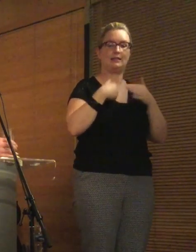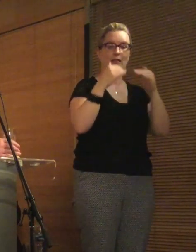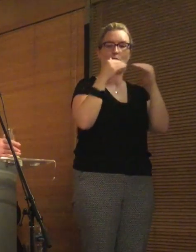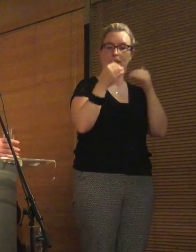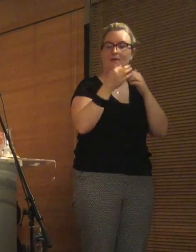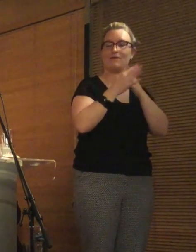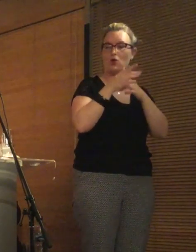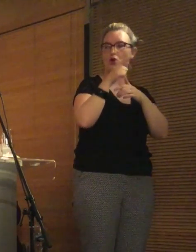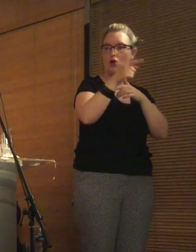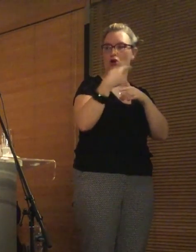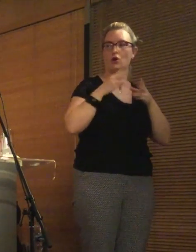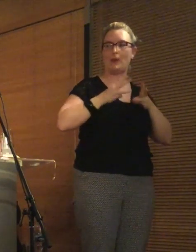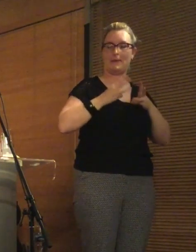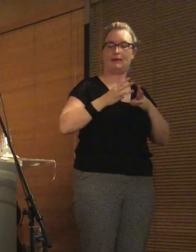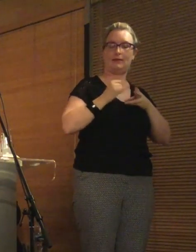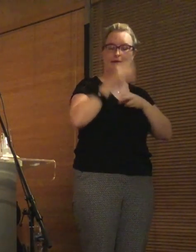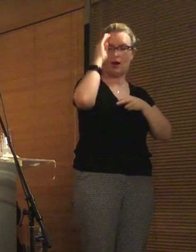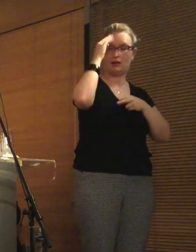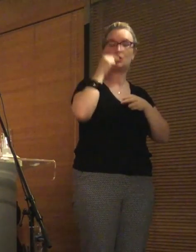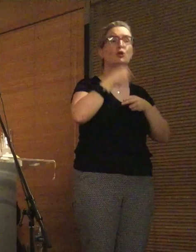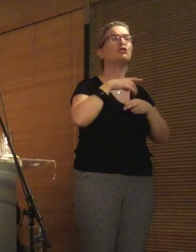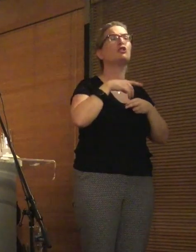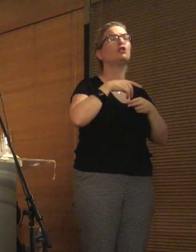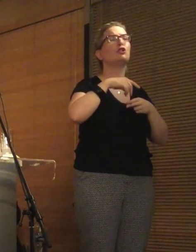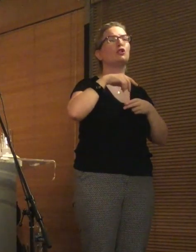the United Nations is also a wonderful